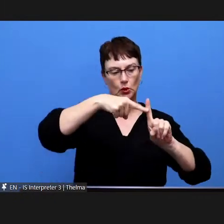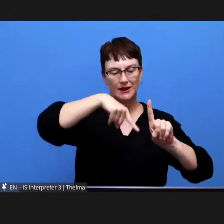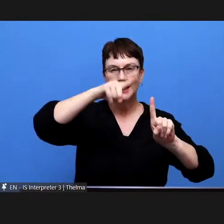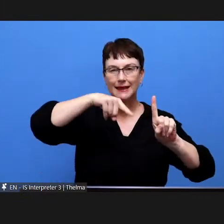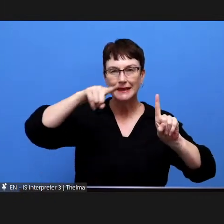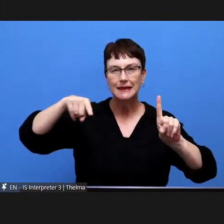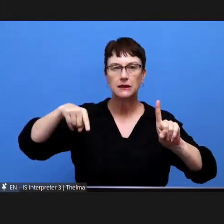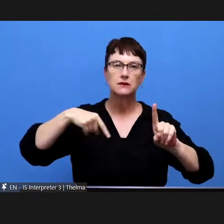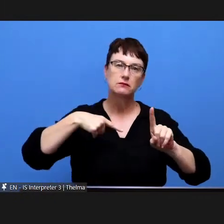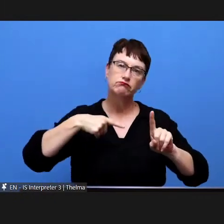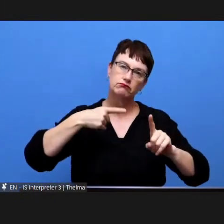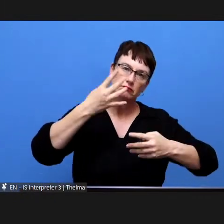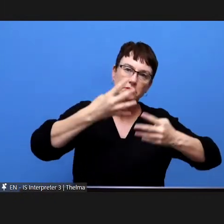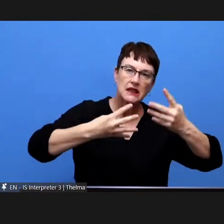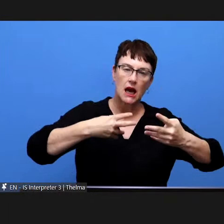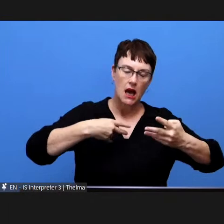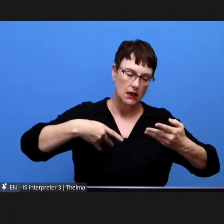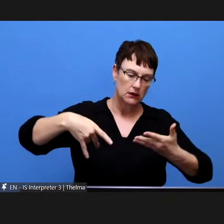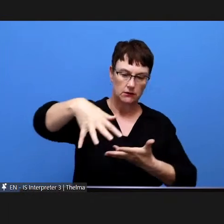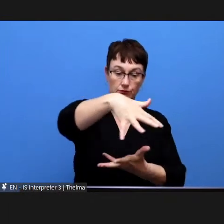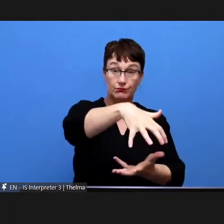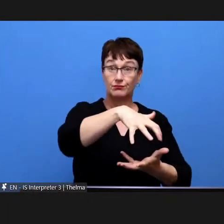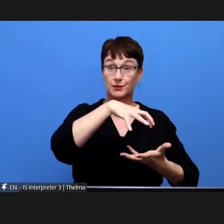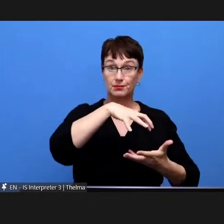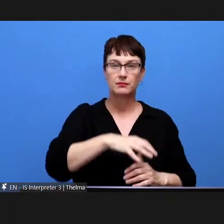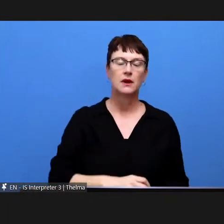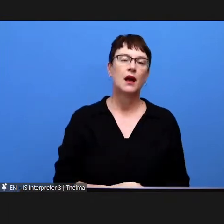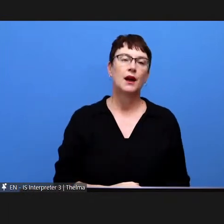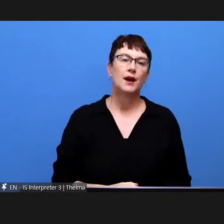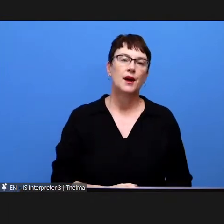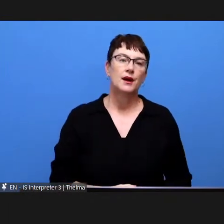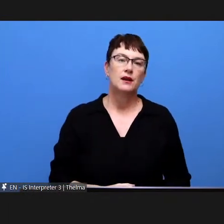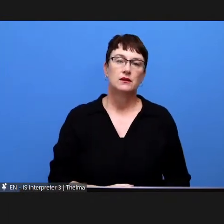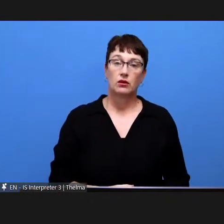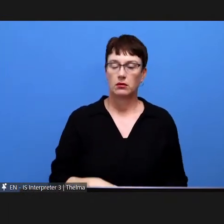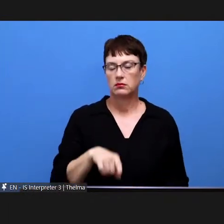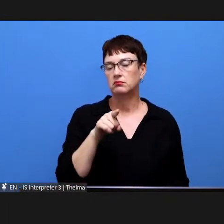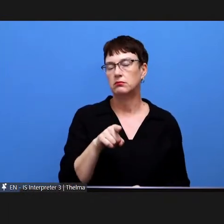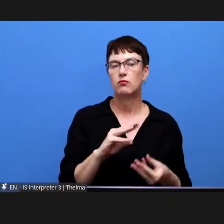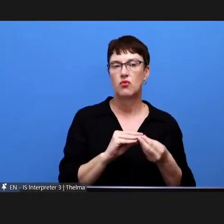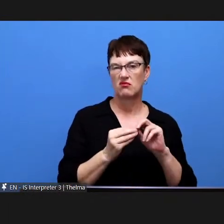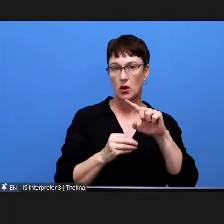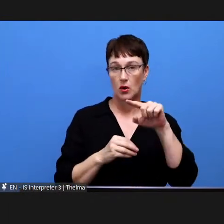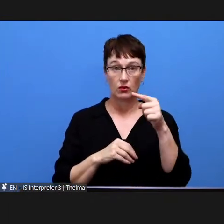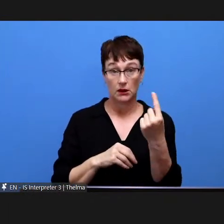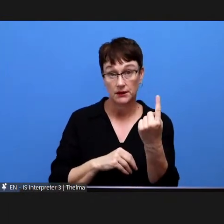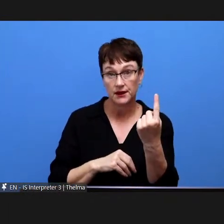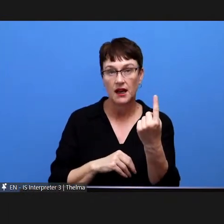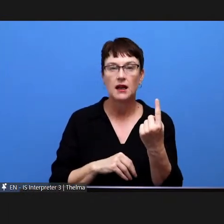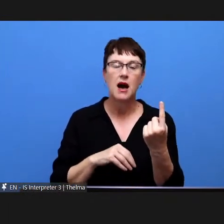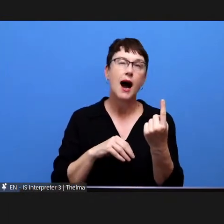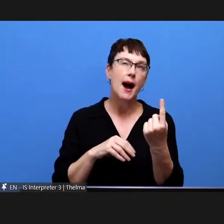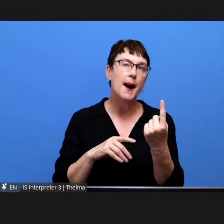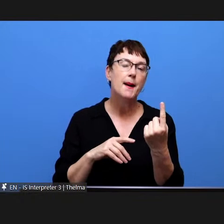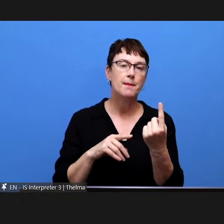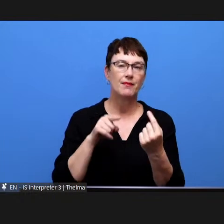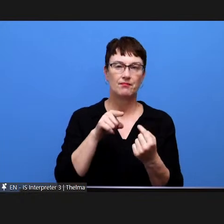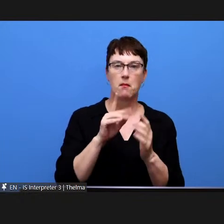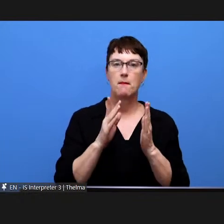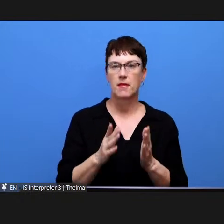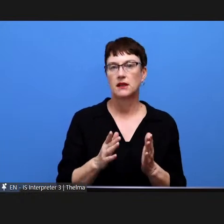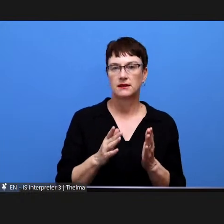need to enhance greater participation of the public. And also the non-state actors. There are a lot